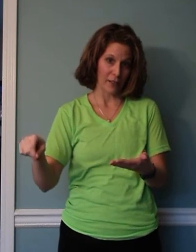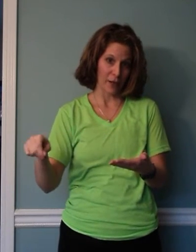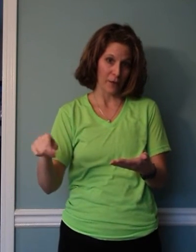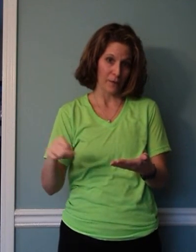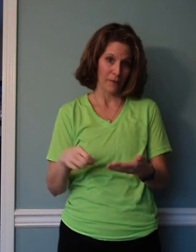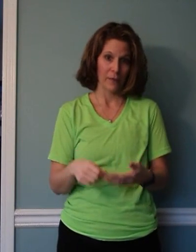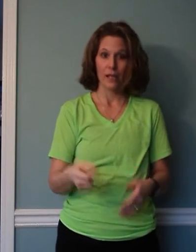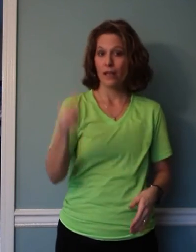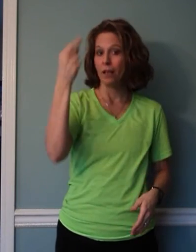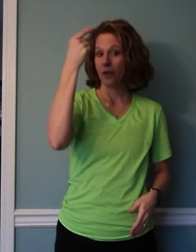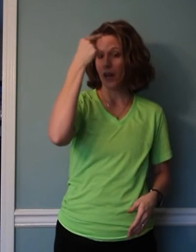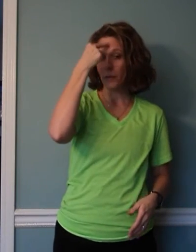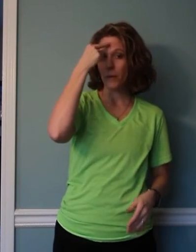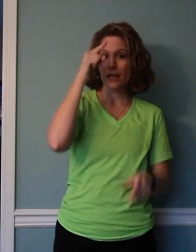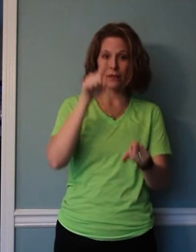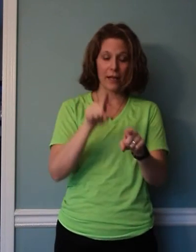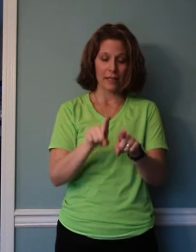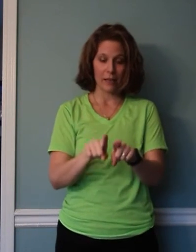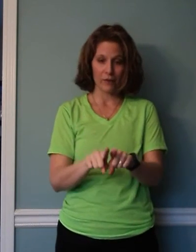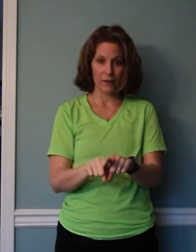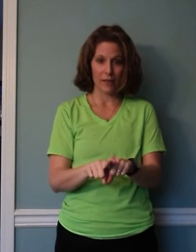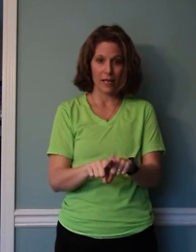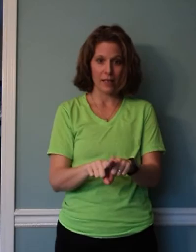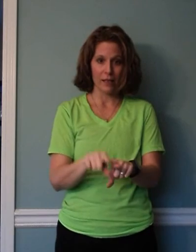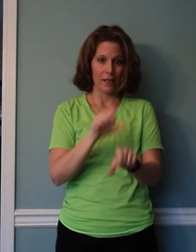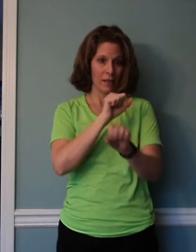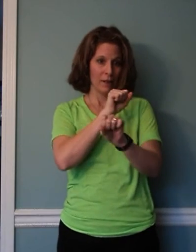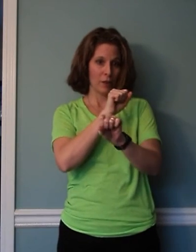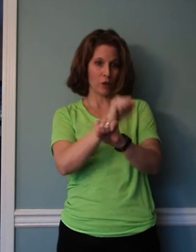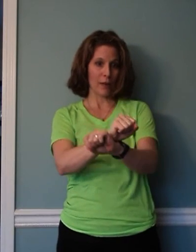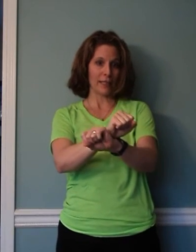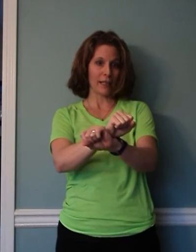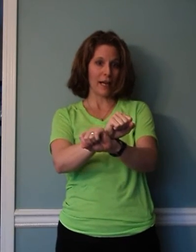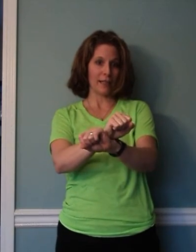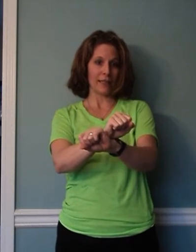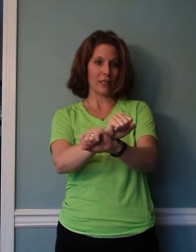Manifesto. The Compromise of 1850, the Dred Scott Decision.